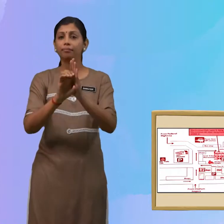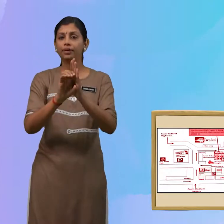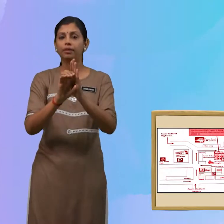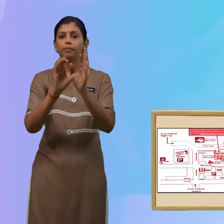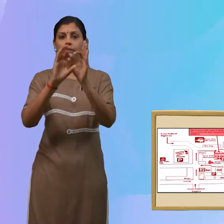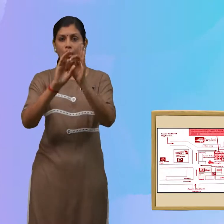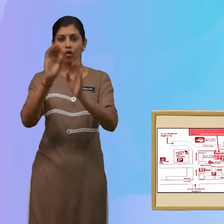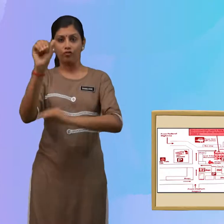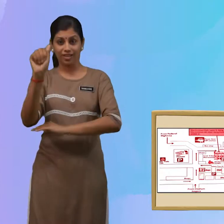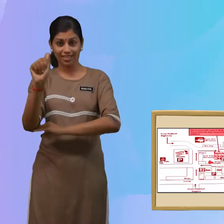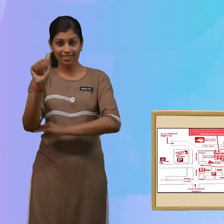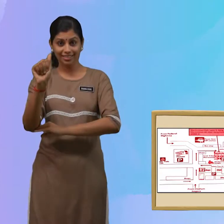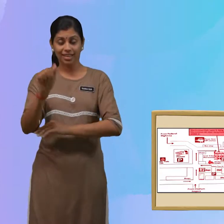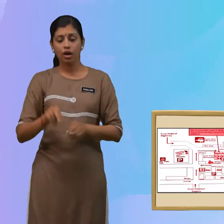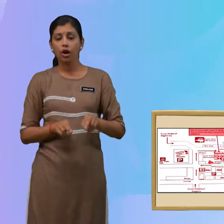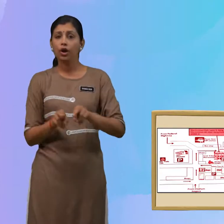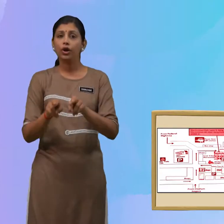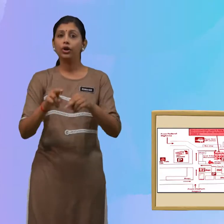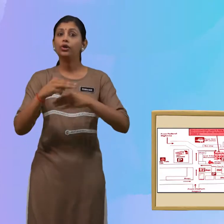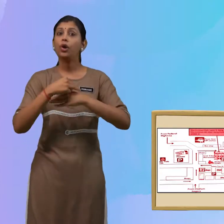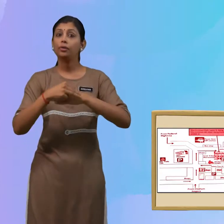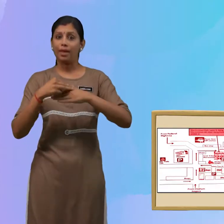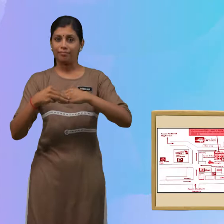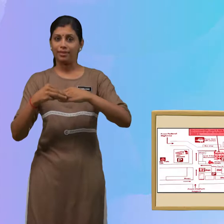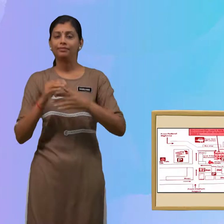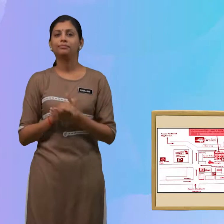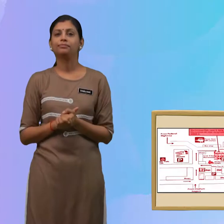example of a road map.